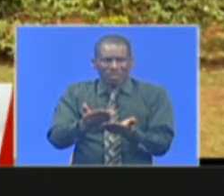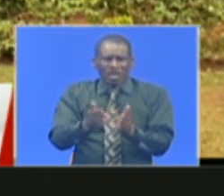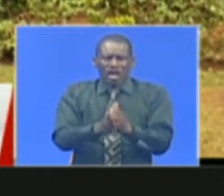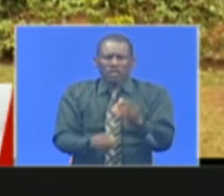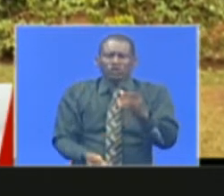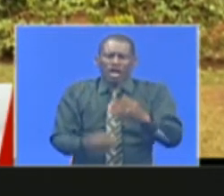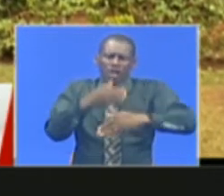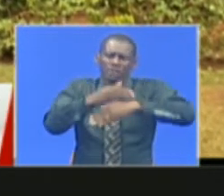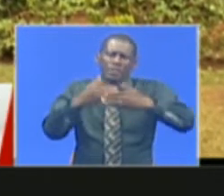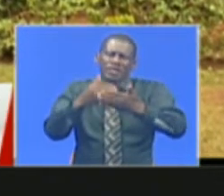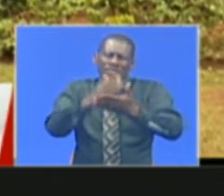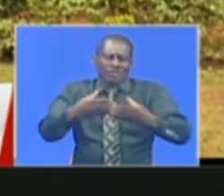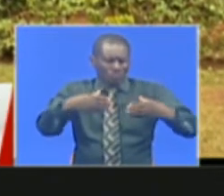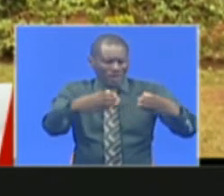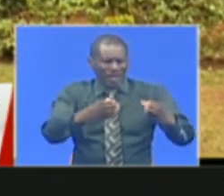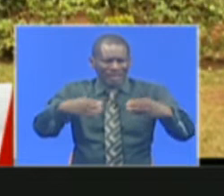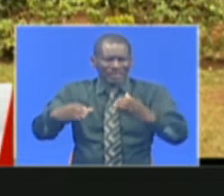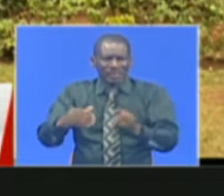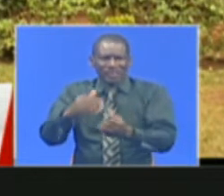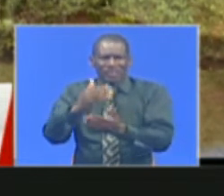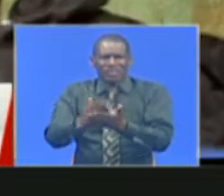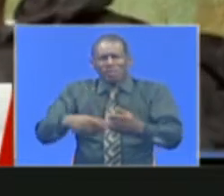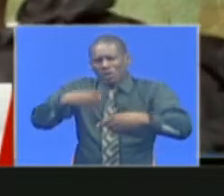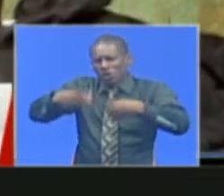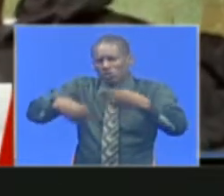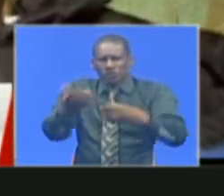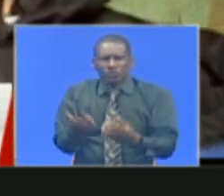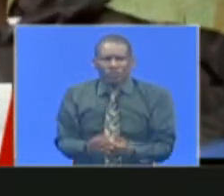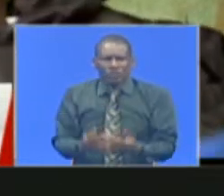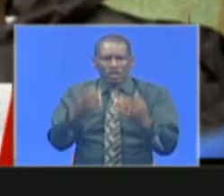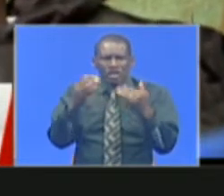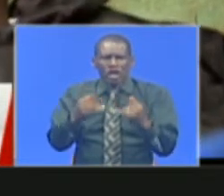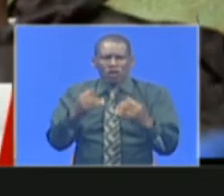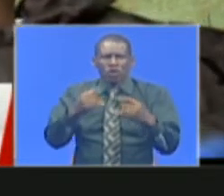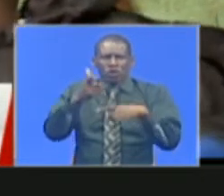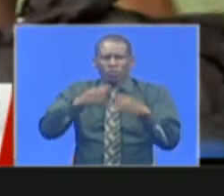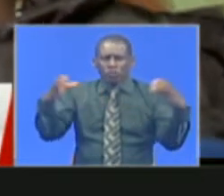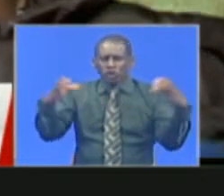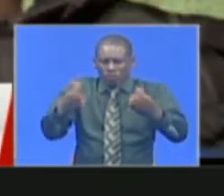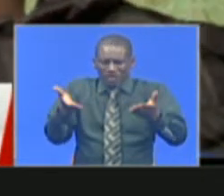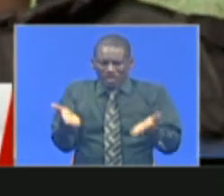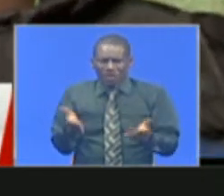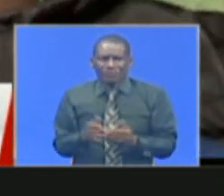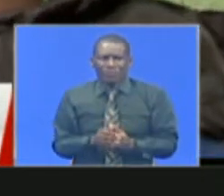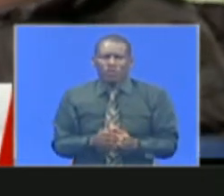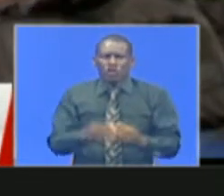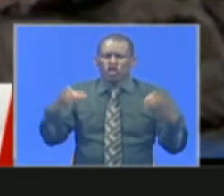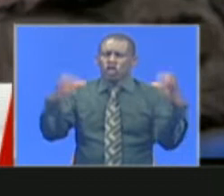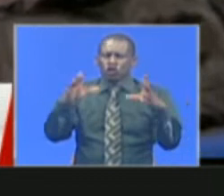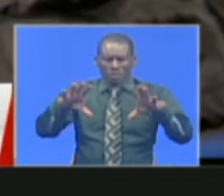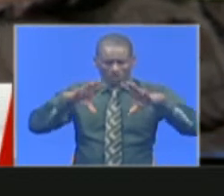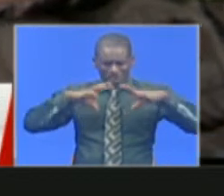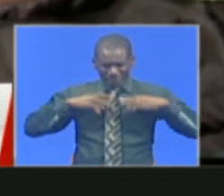structures, and some are still on. So from the community, they have embraced